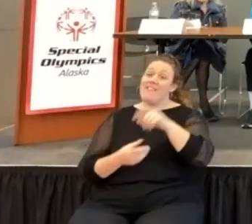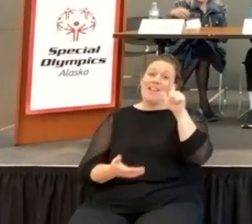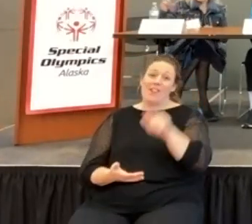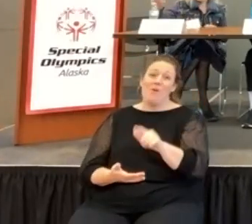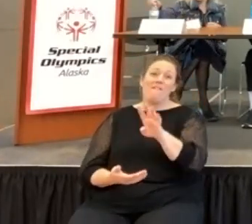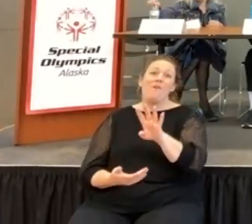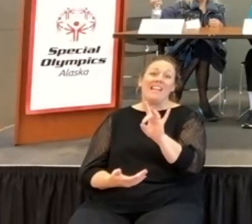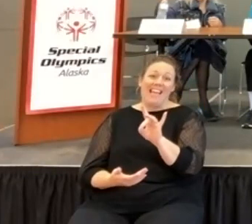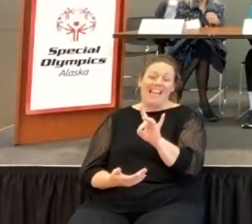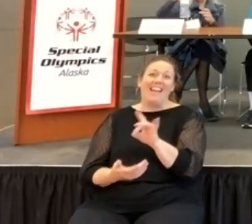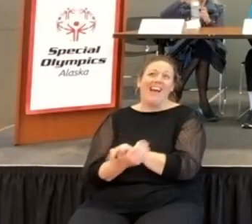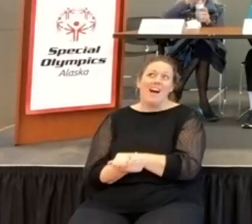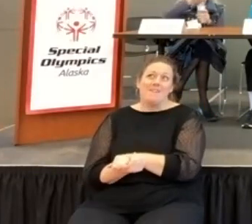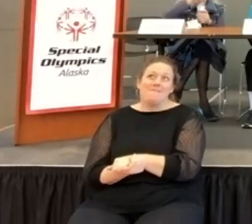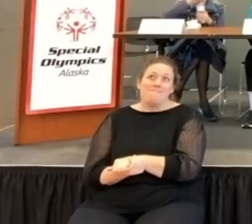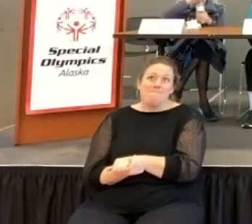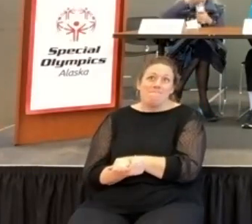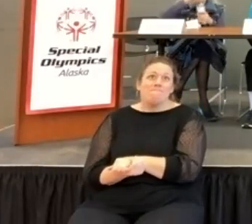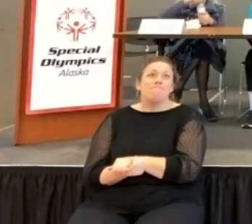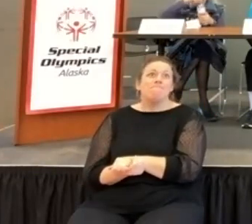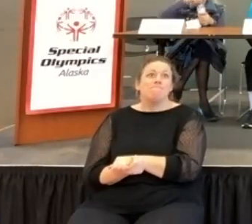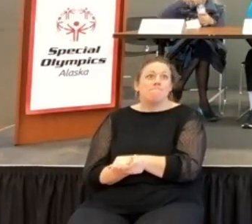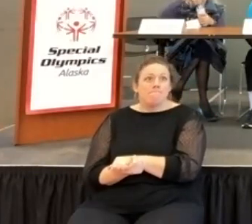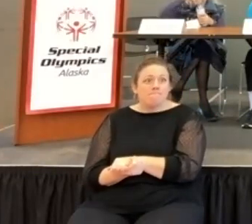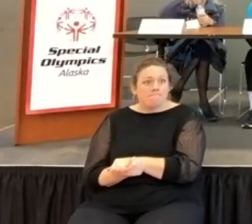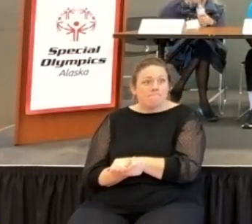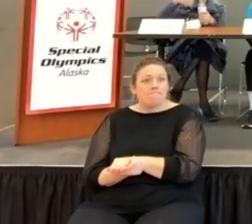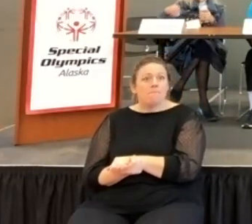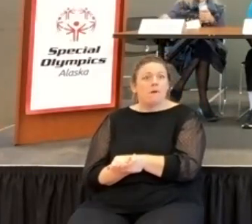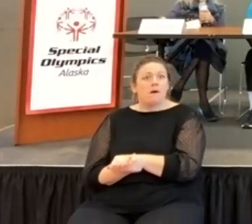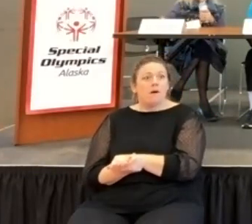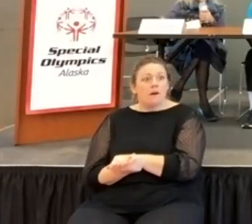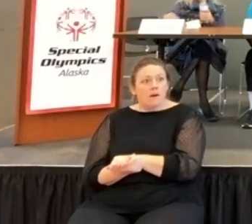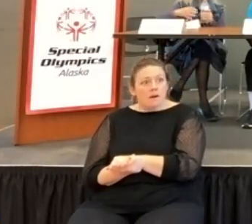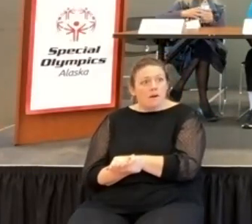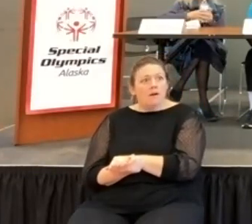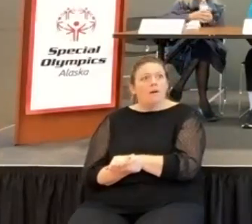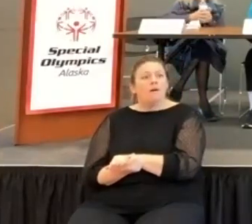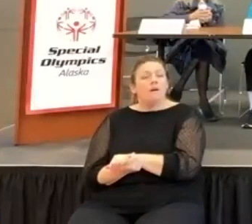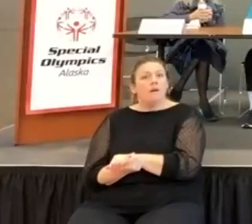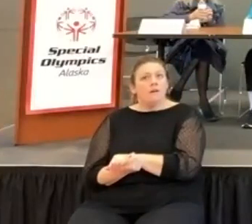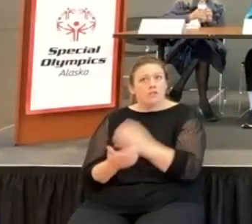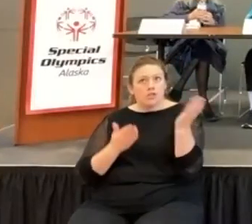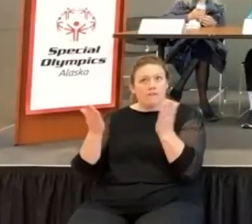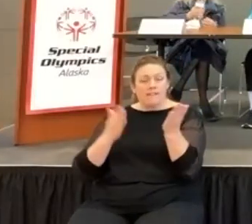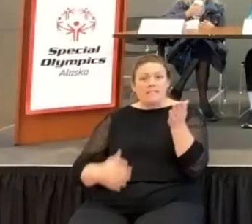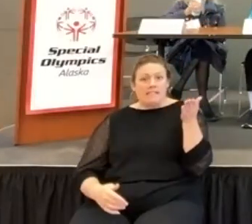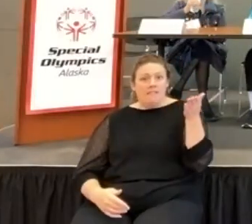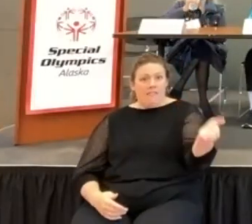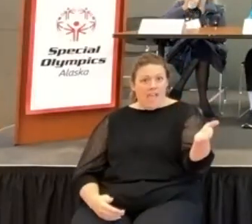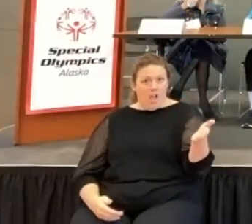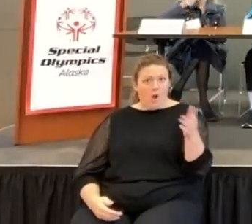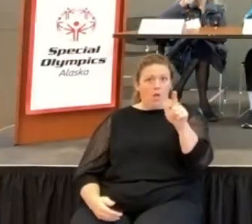states, I see the polite of what service not only could offer me there, but also services could offer you